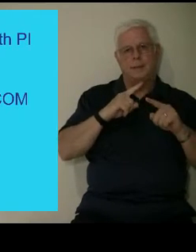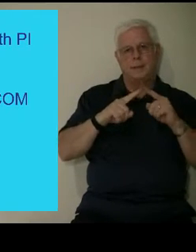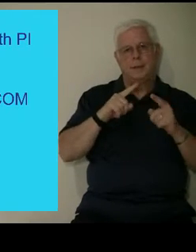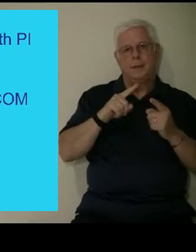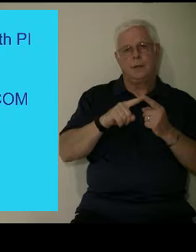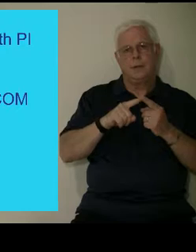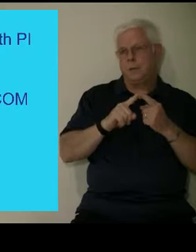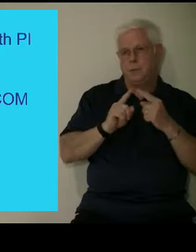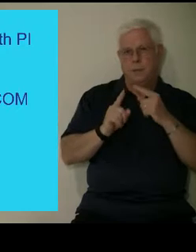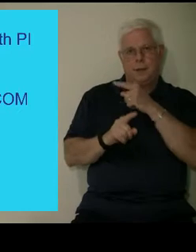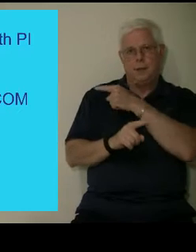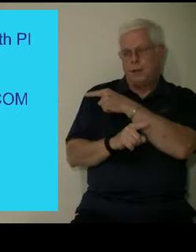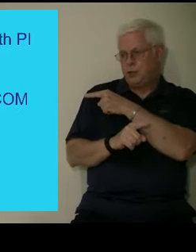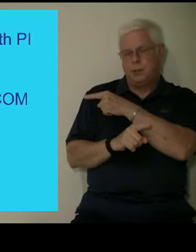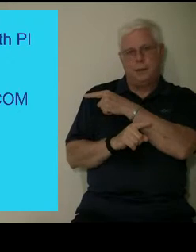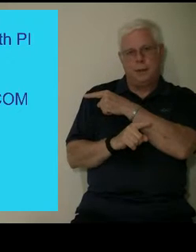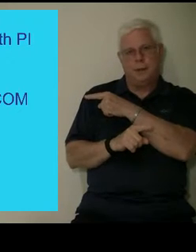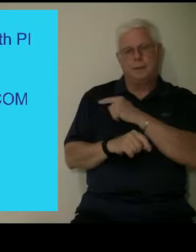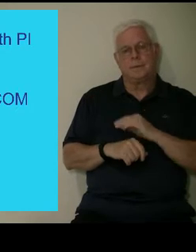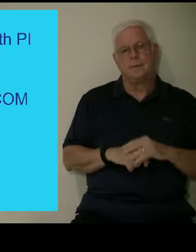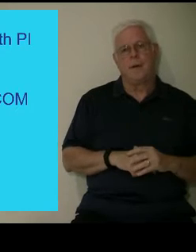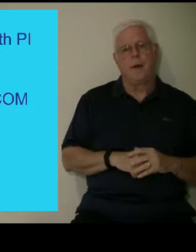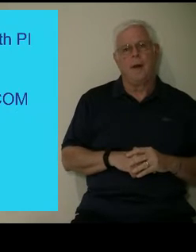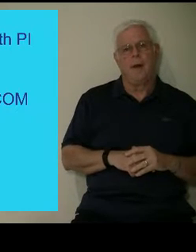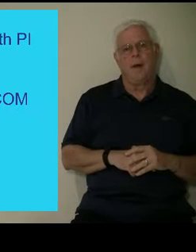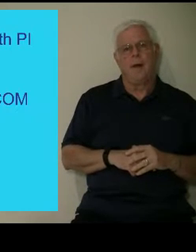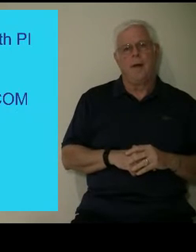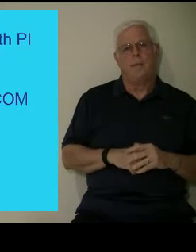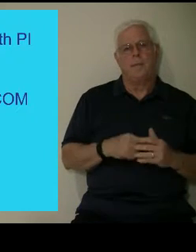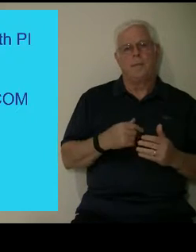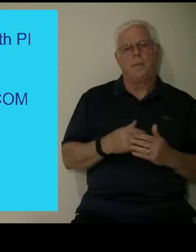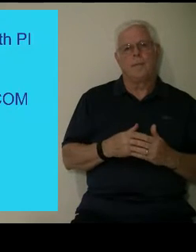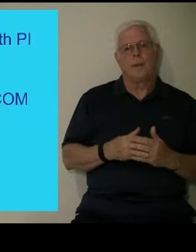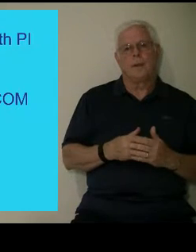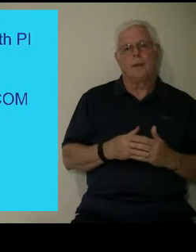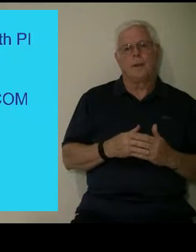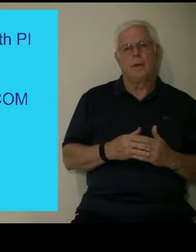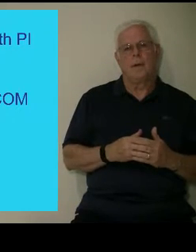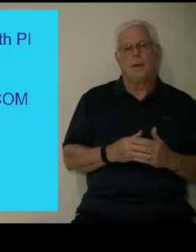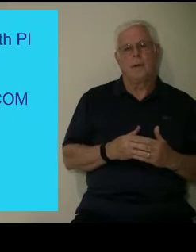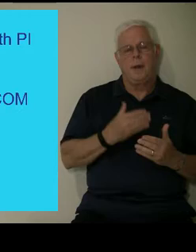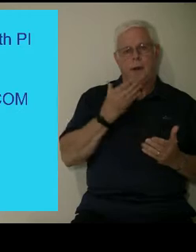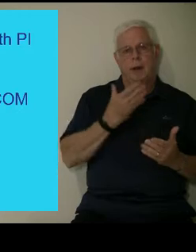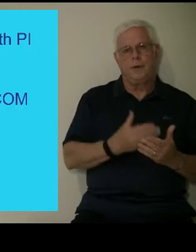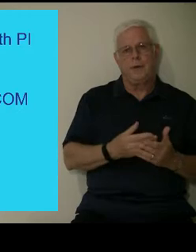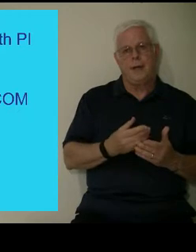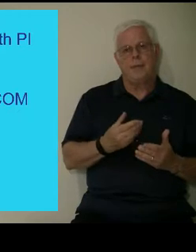comments to the address shown here. Have a good day.